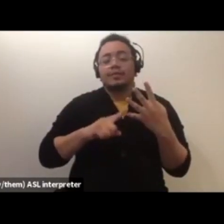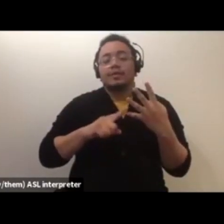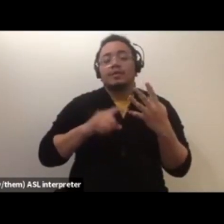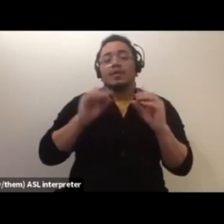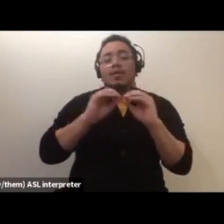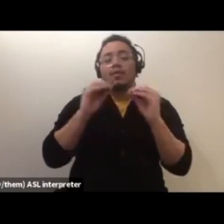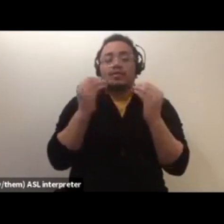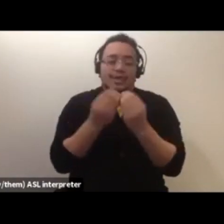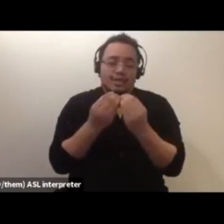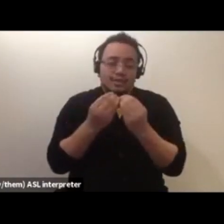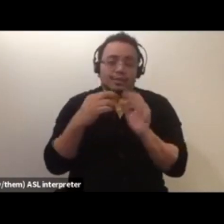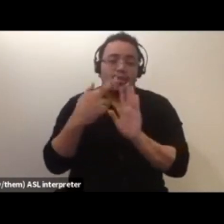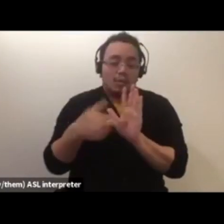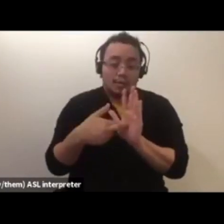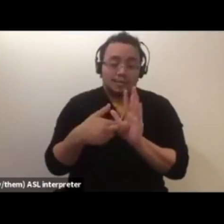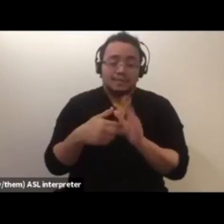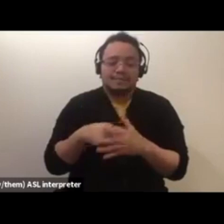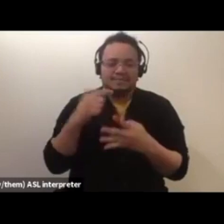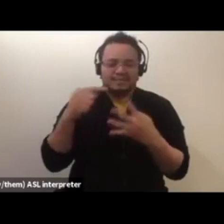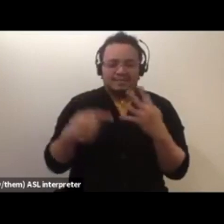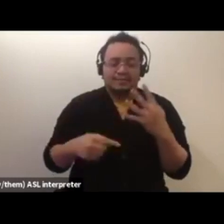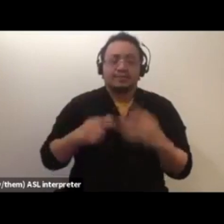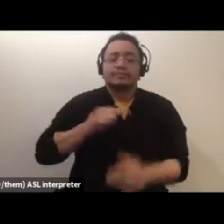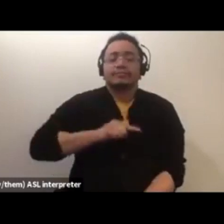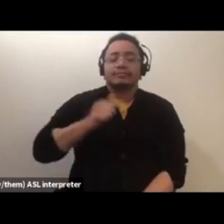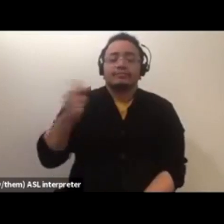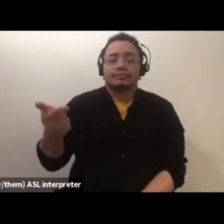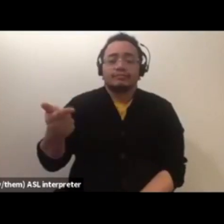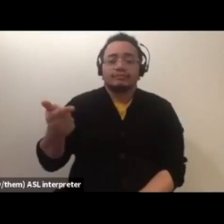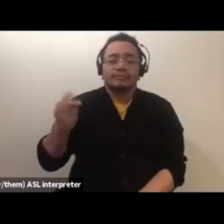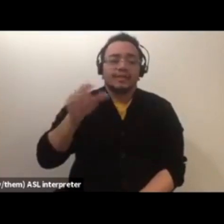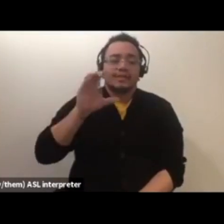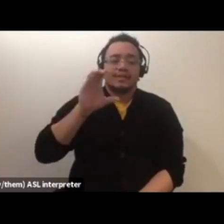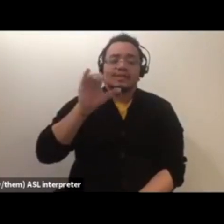role. And I'll start with Ciora Thomas.